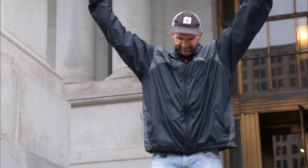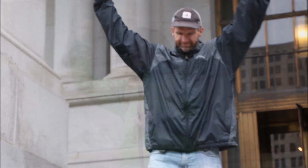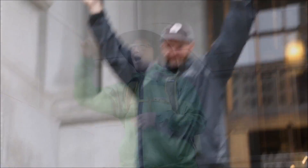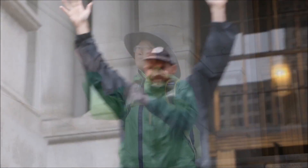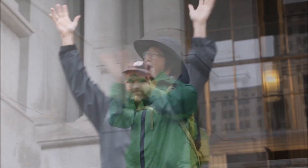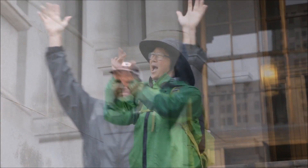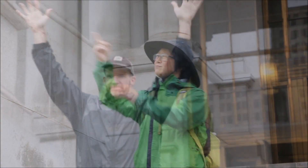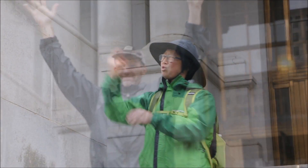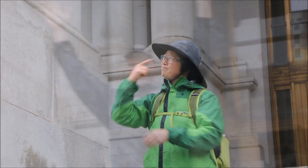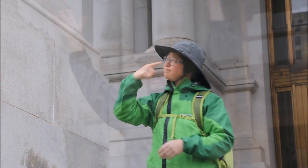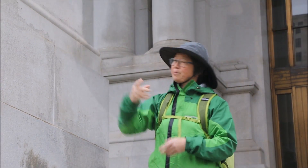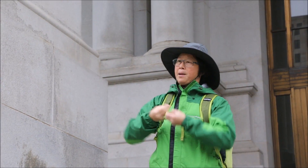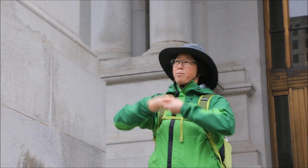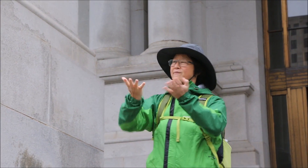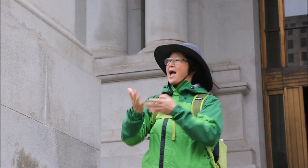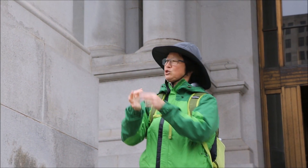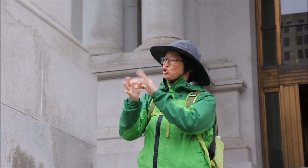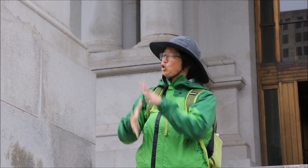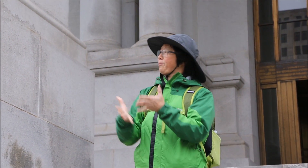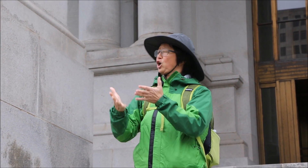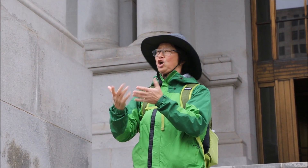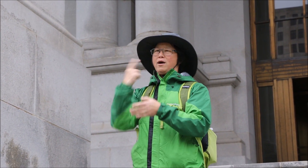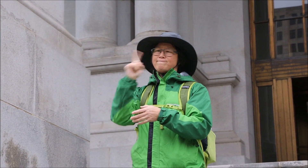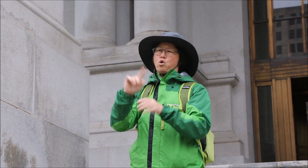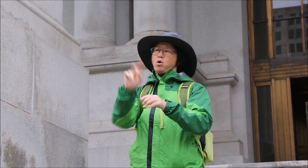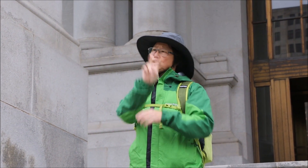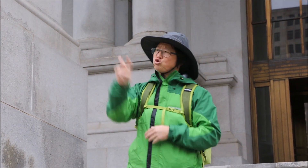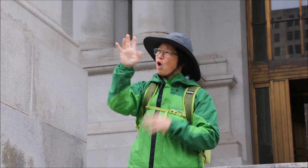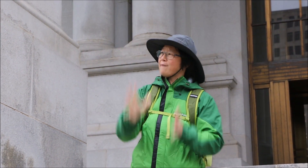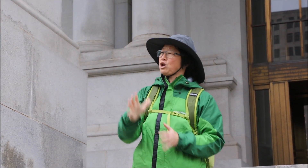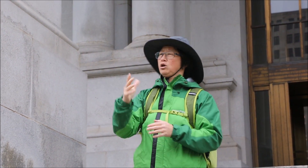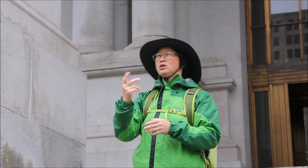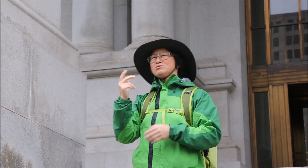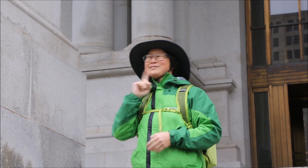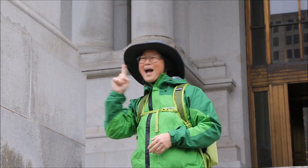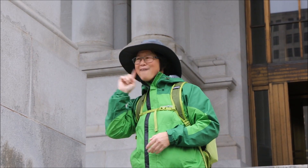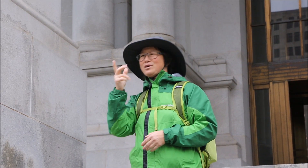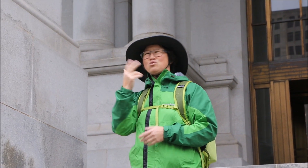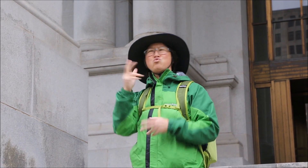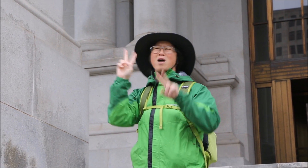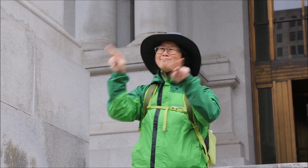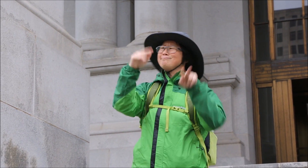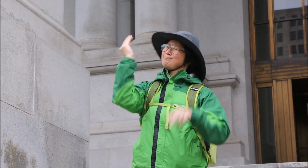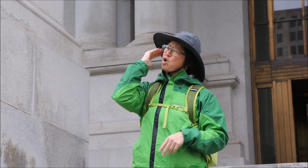have grandchildren as well. Dr. Goodwin said cochlear implant.